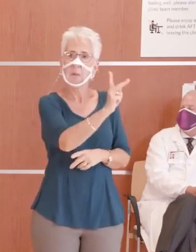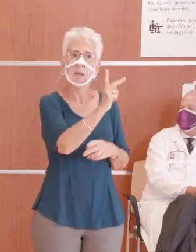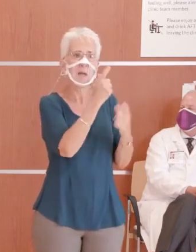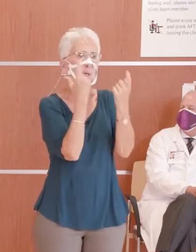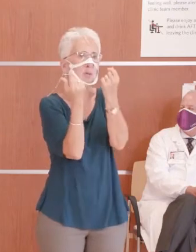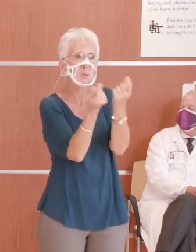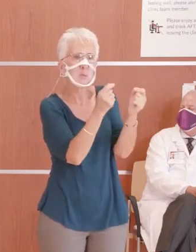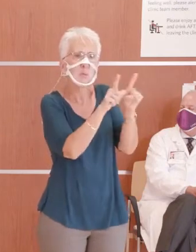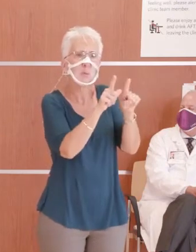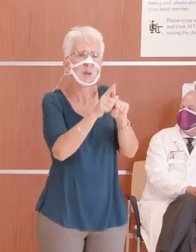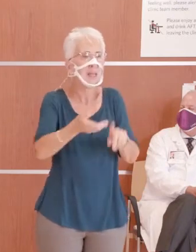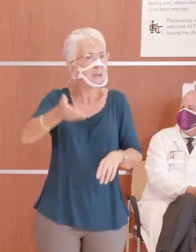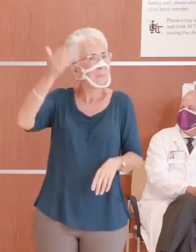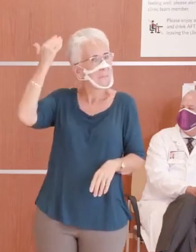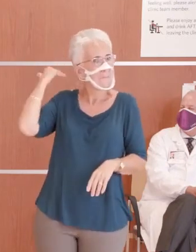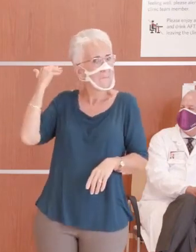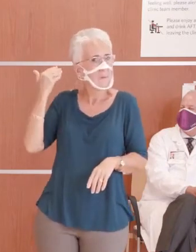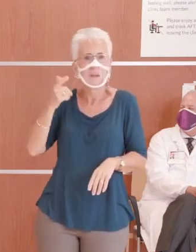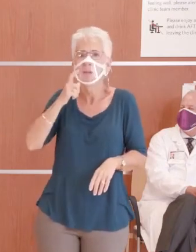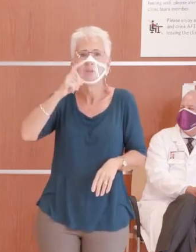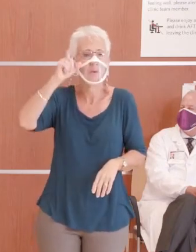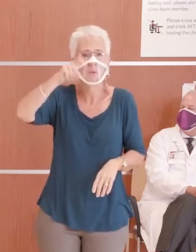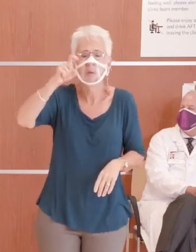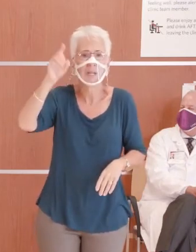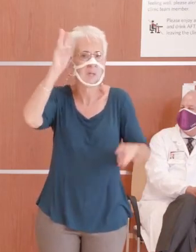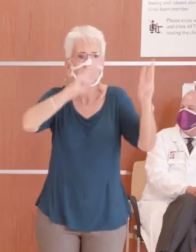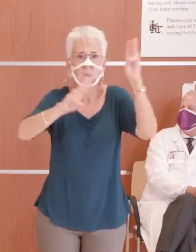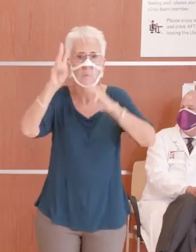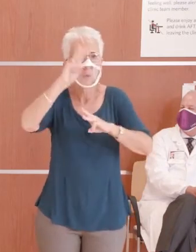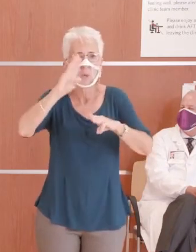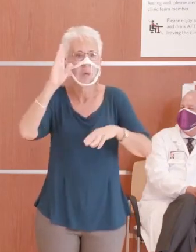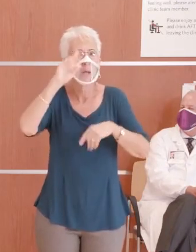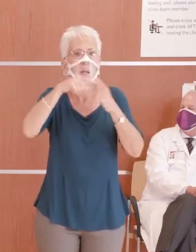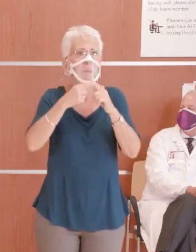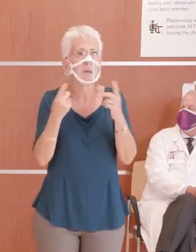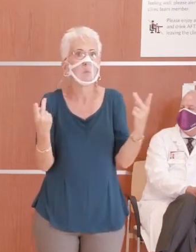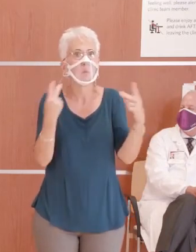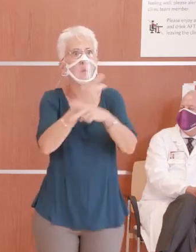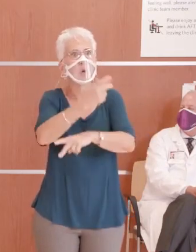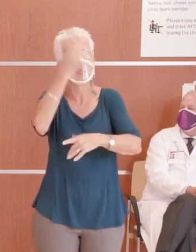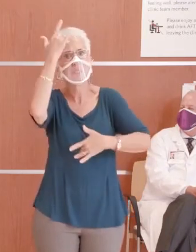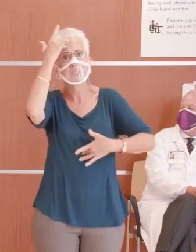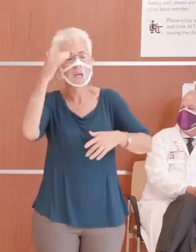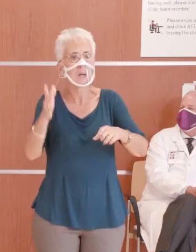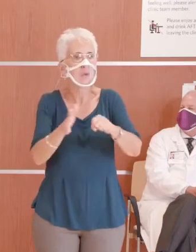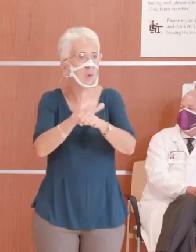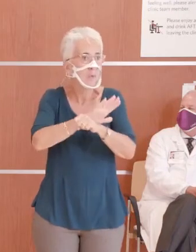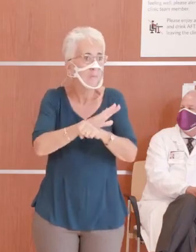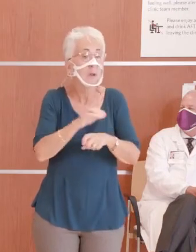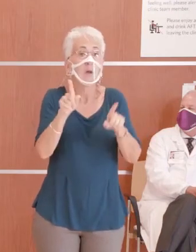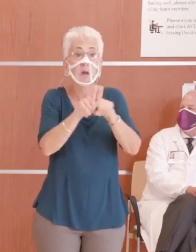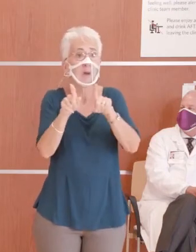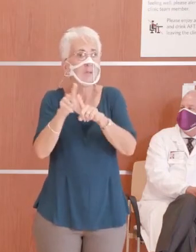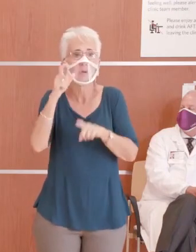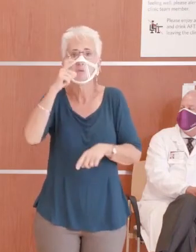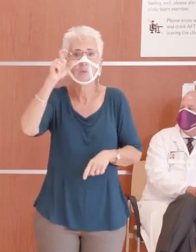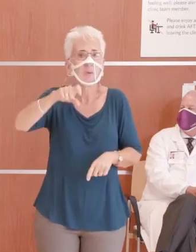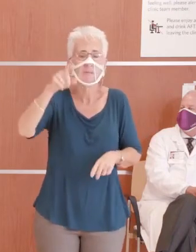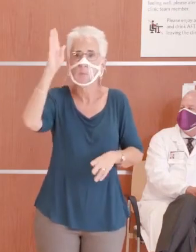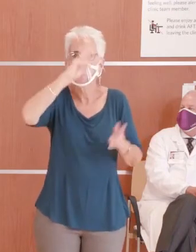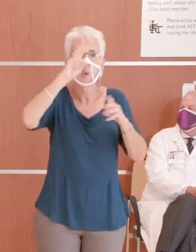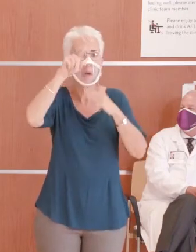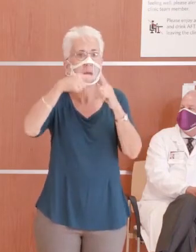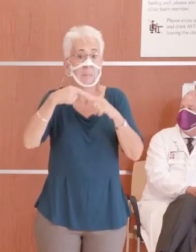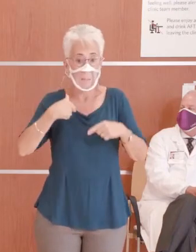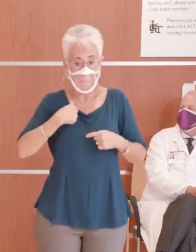I enjoyed doing without worrying about developing COVID and certainly worried about passing it on to someone else.